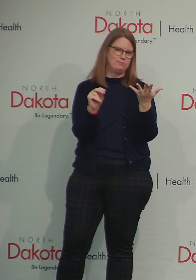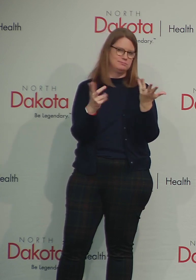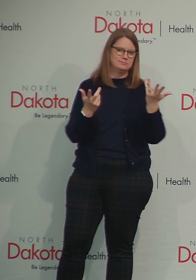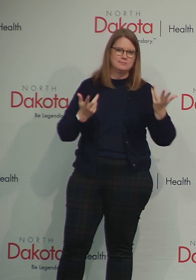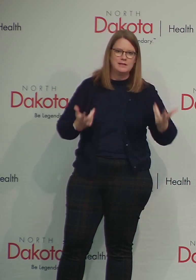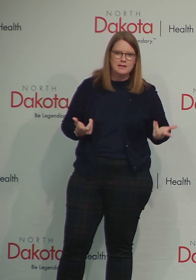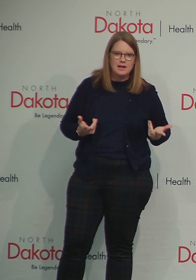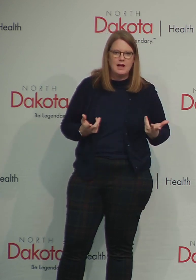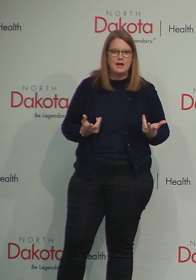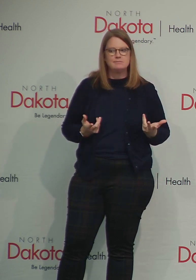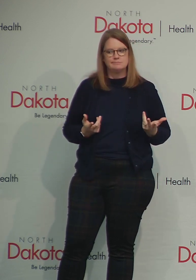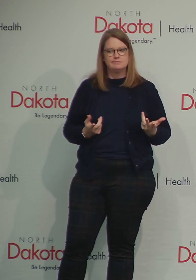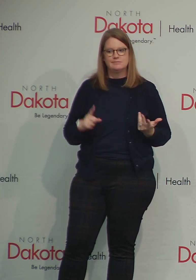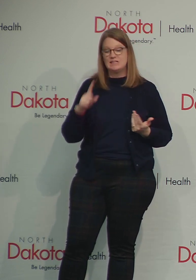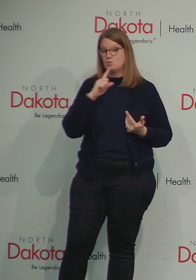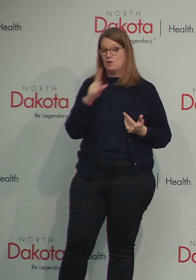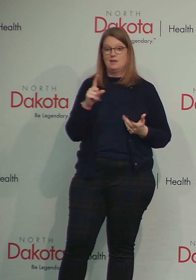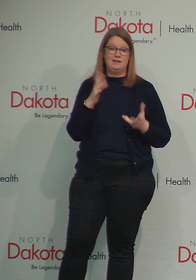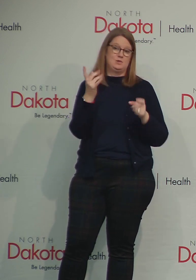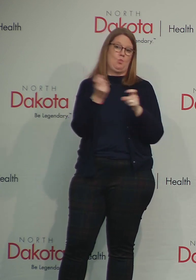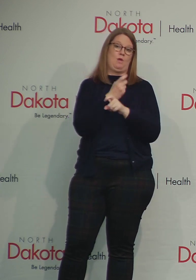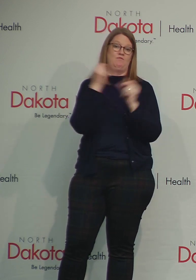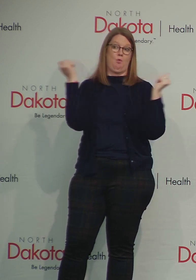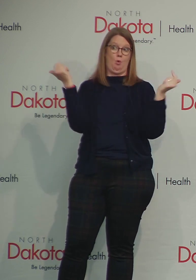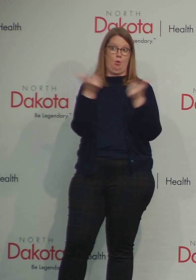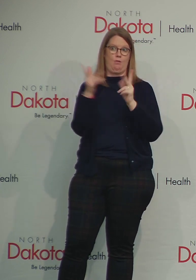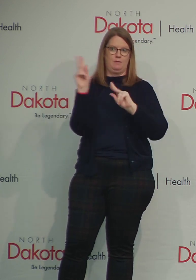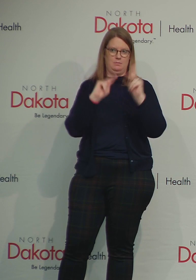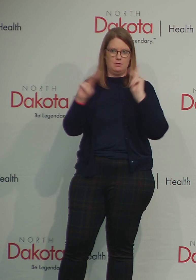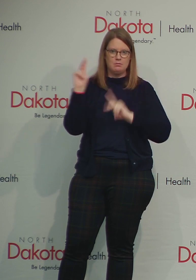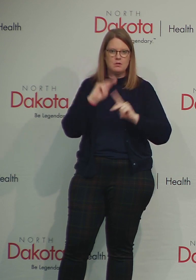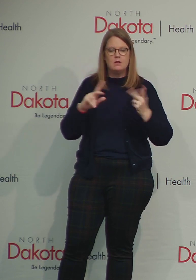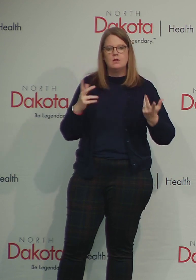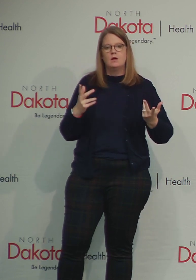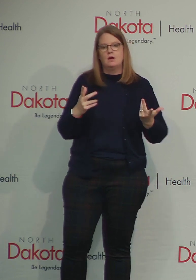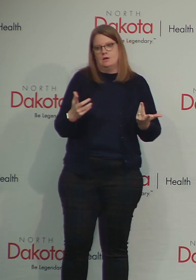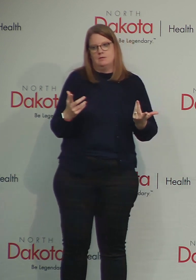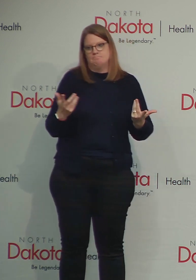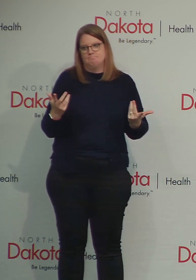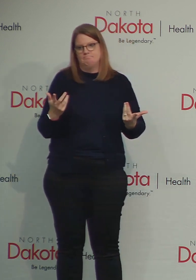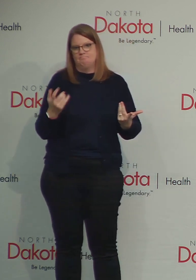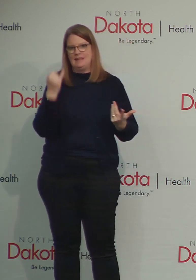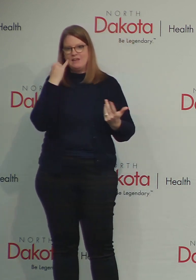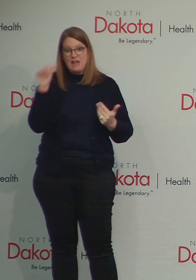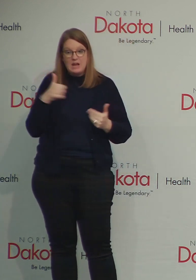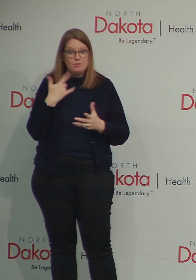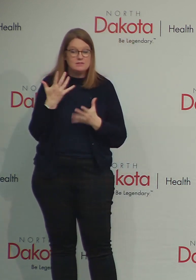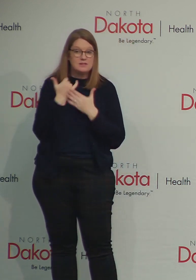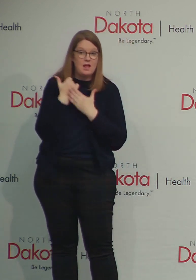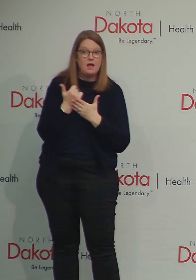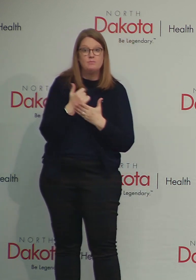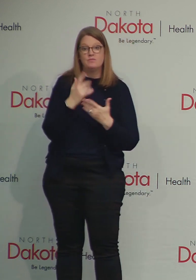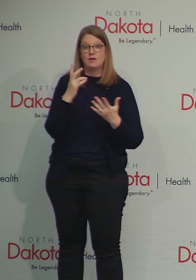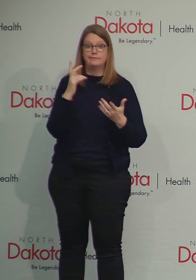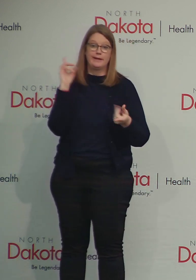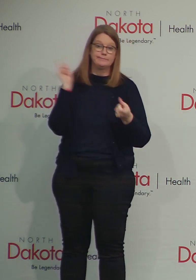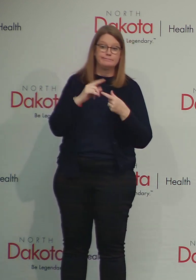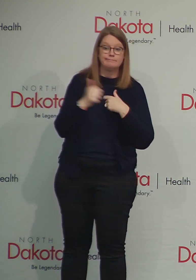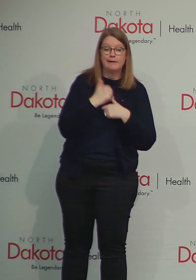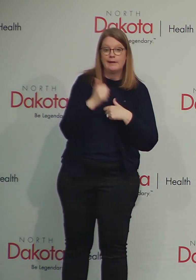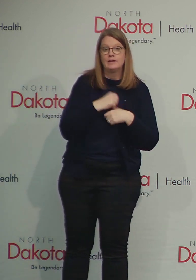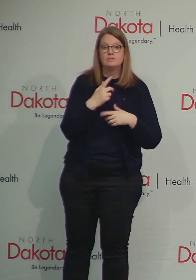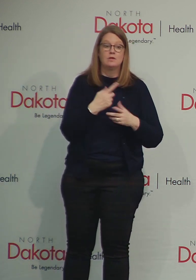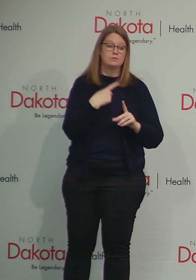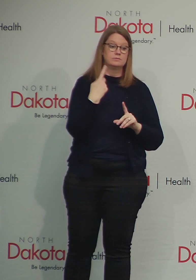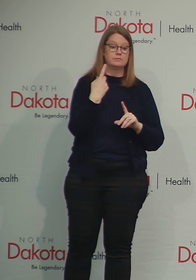a collective win for everybody, and everybody that's done anything for mitigation, whether it's for a day, a week, a month, or if they've